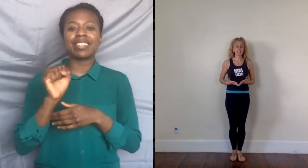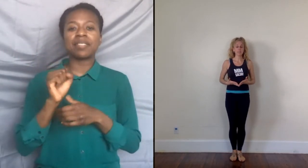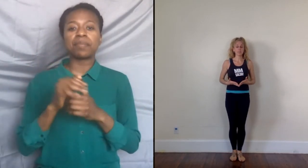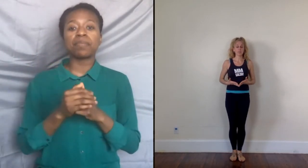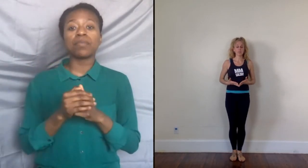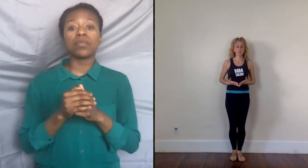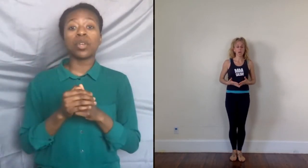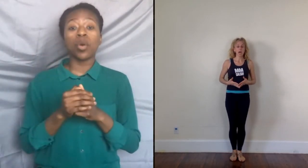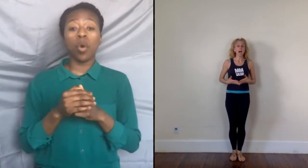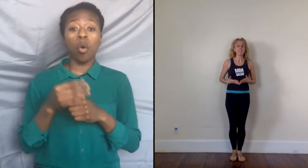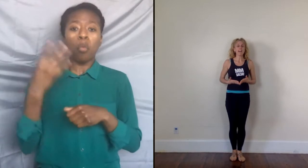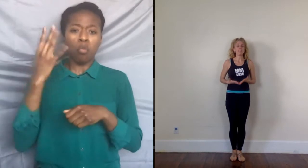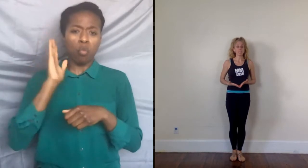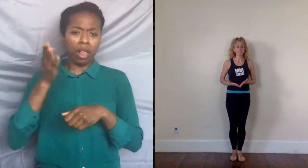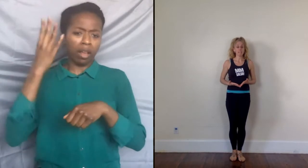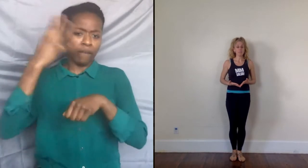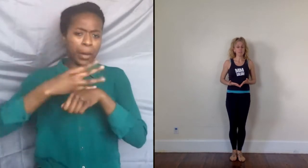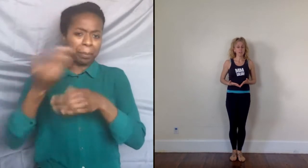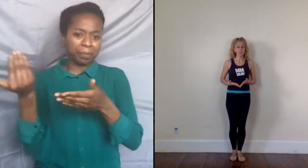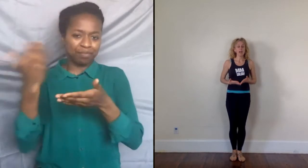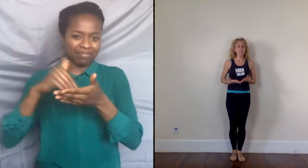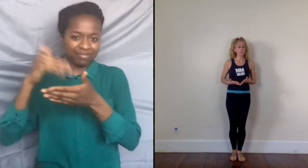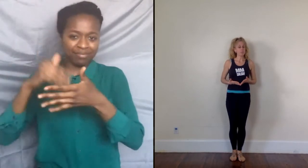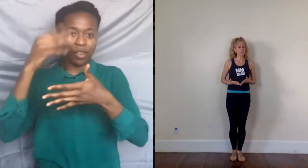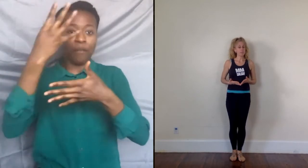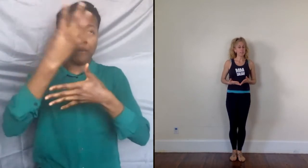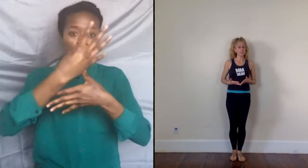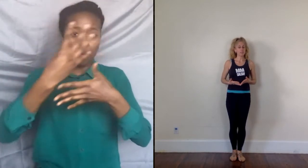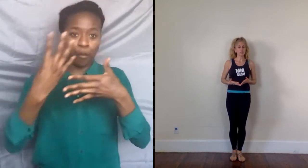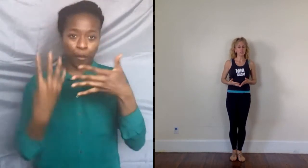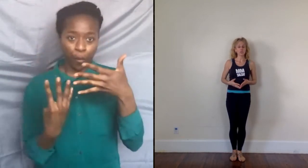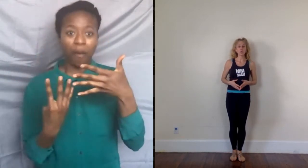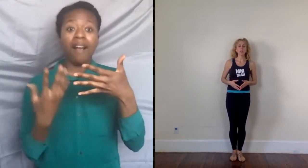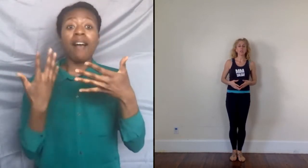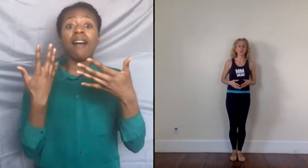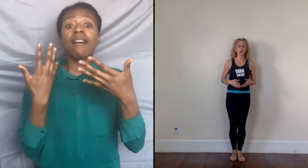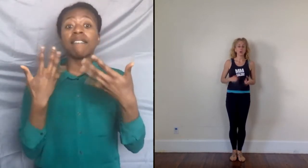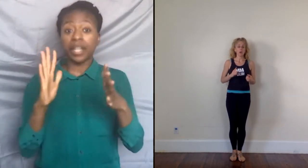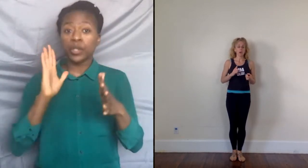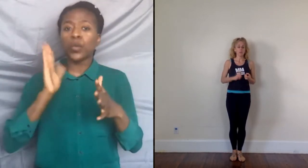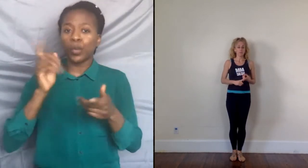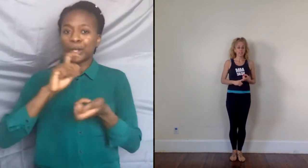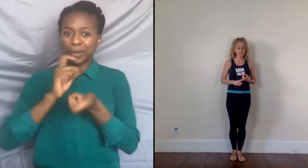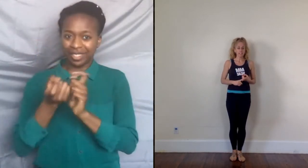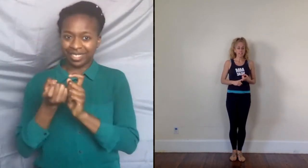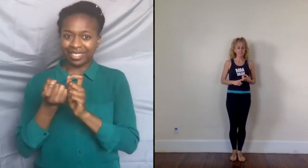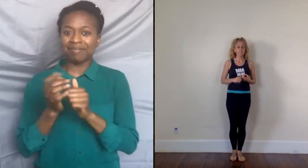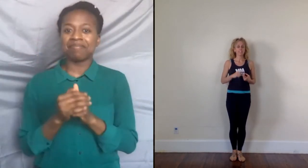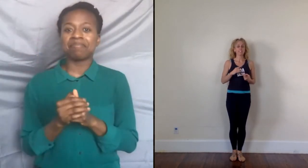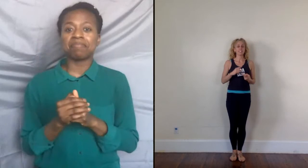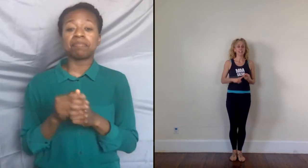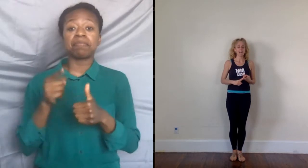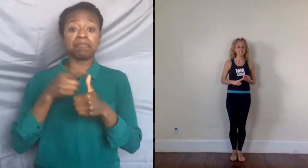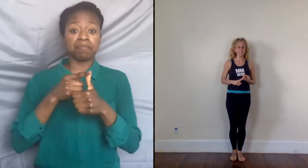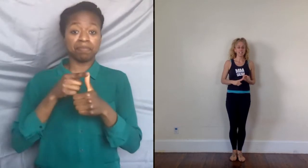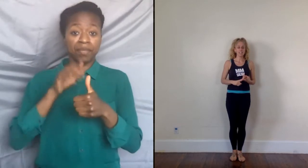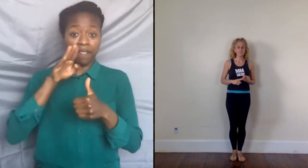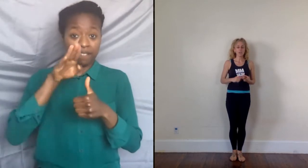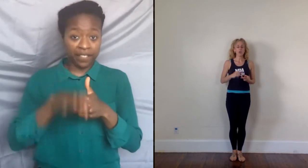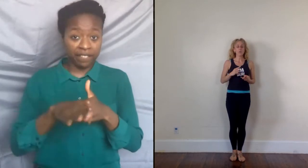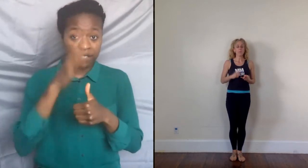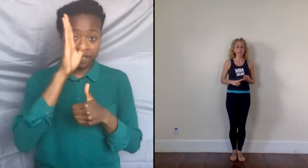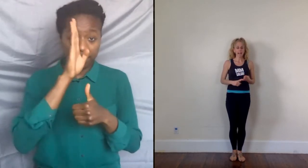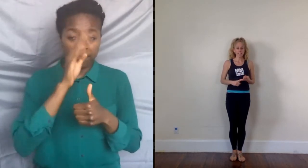4 times through of every step, and then we'll switch. So we're going to go front step, side